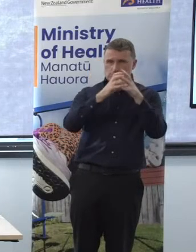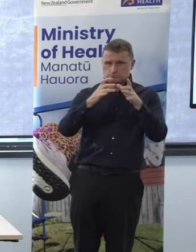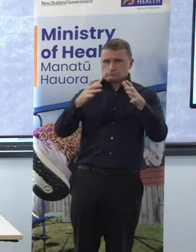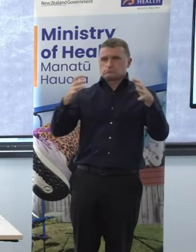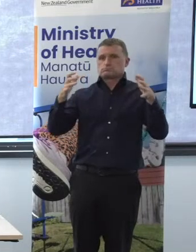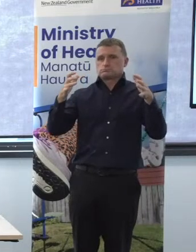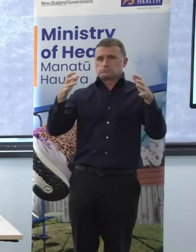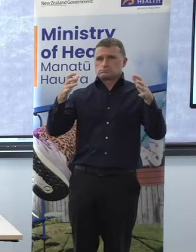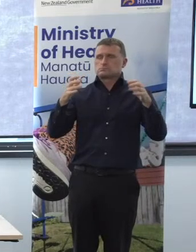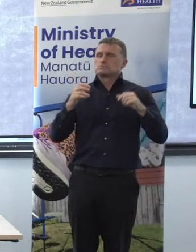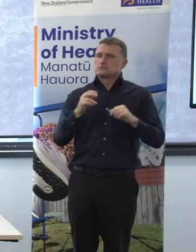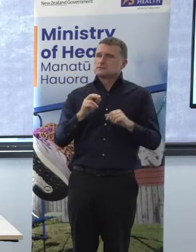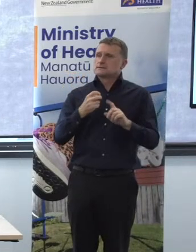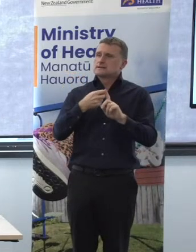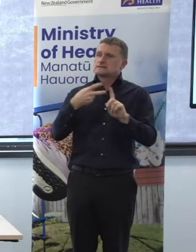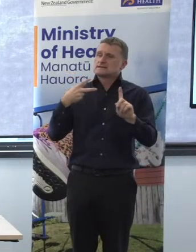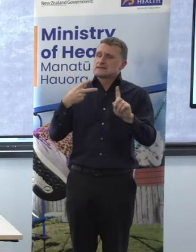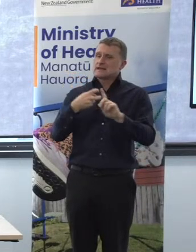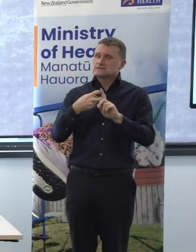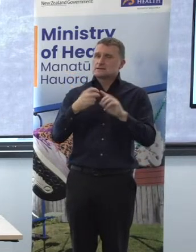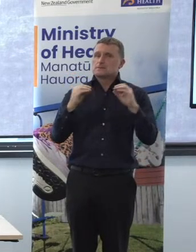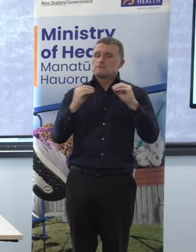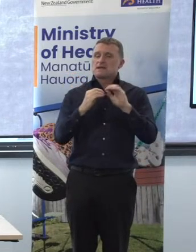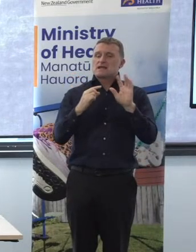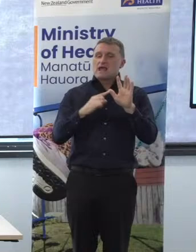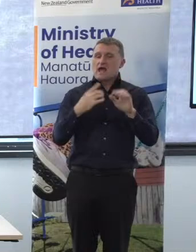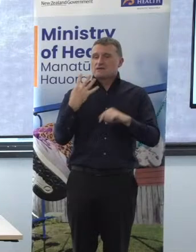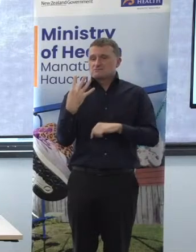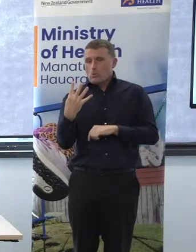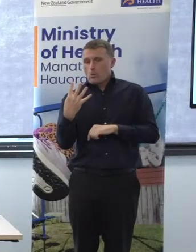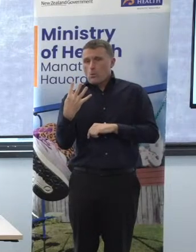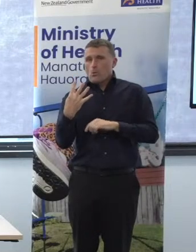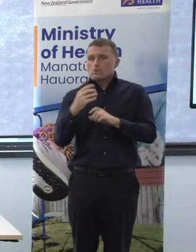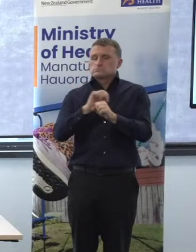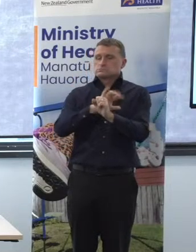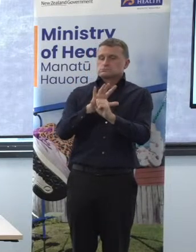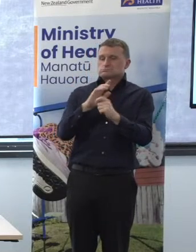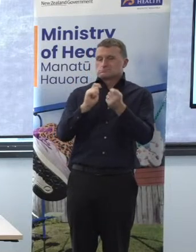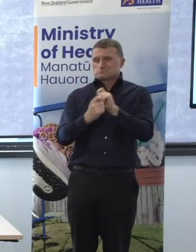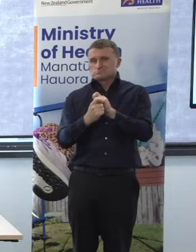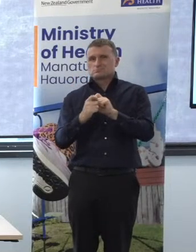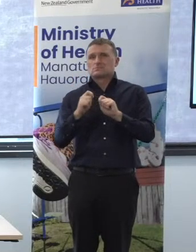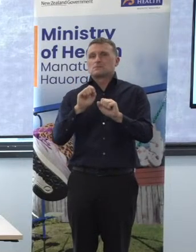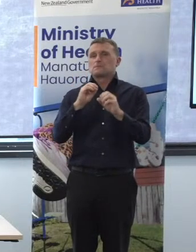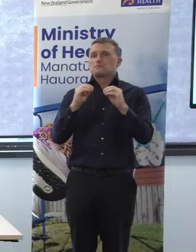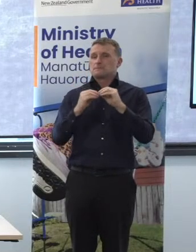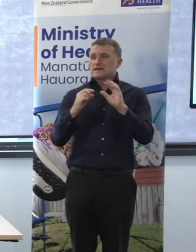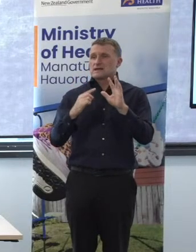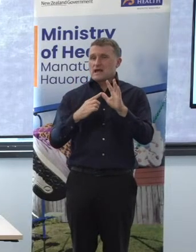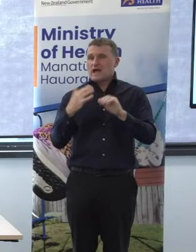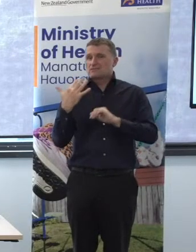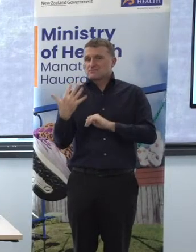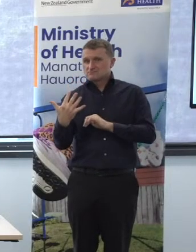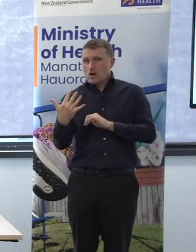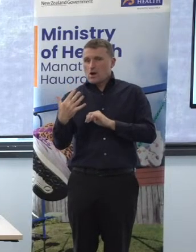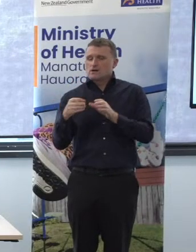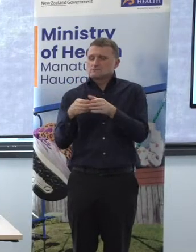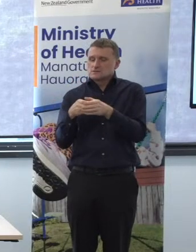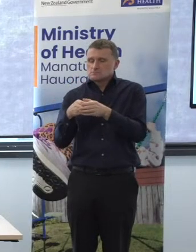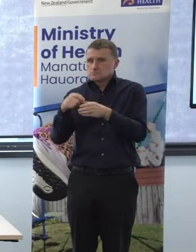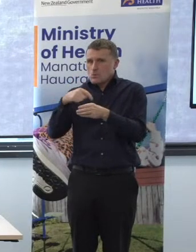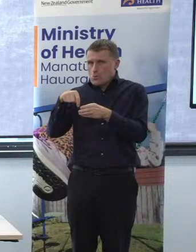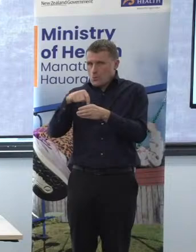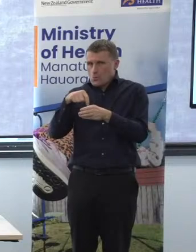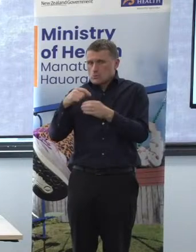2022. We have detected the BA4-5 variants, as you know, now in small numbers and small quantities. If that does have